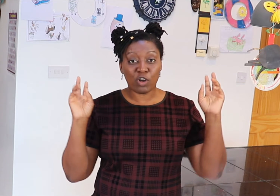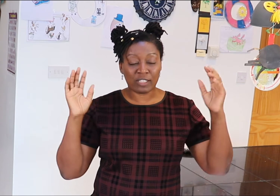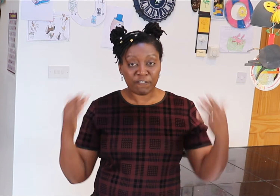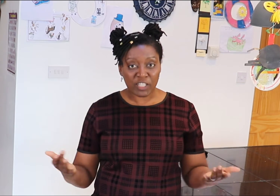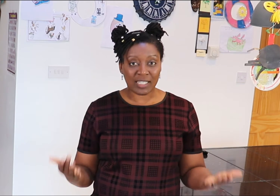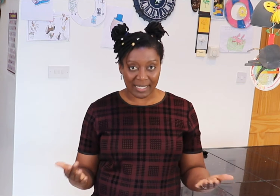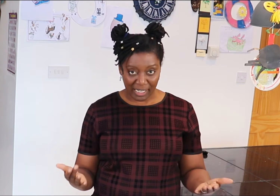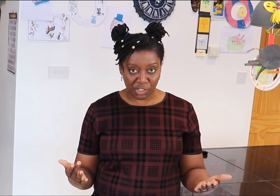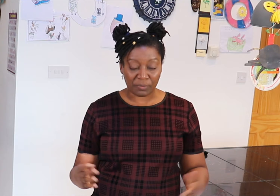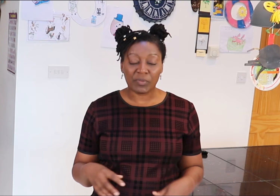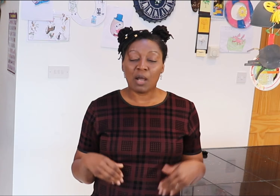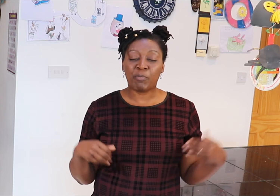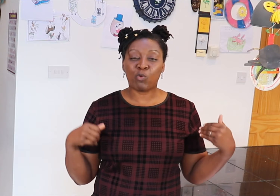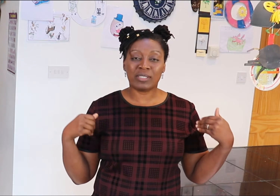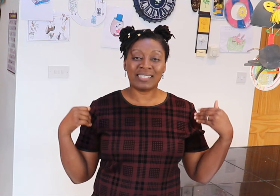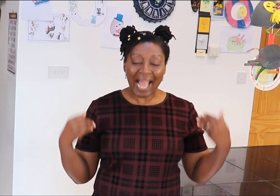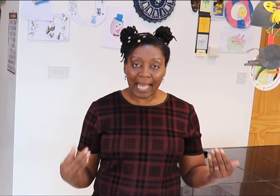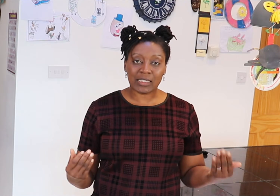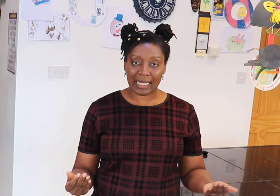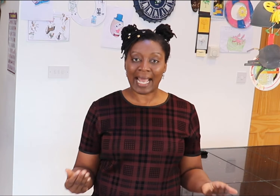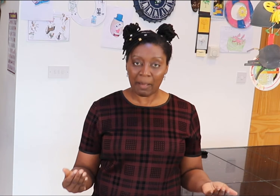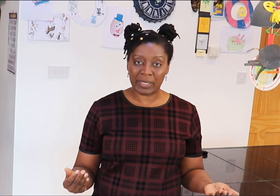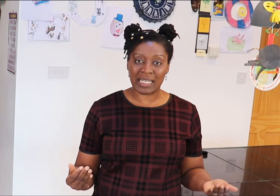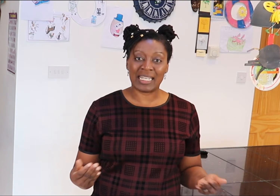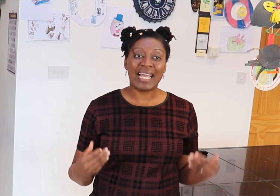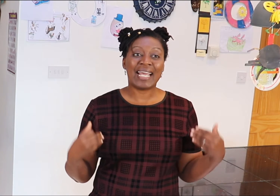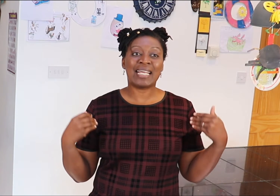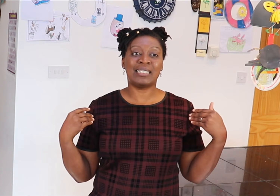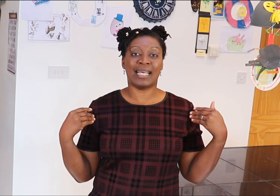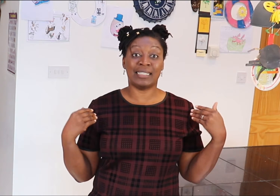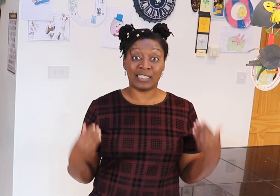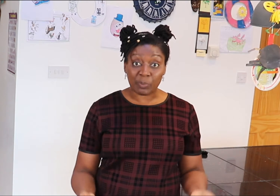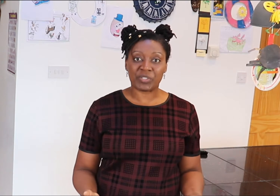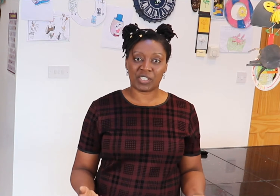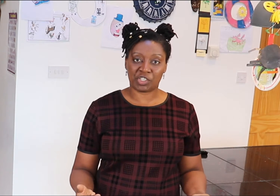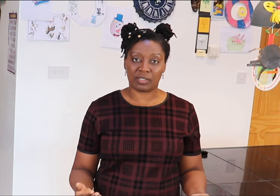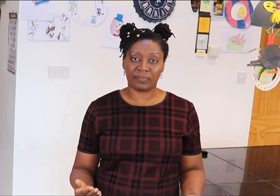it fertilization, but what is actually happening is a deposition.